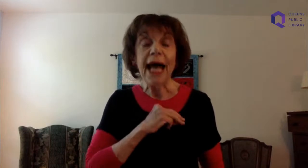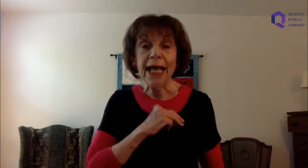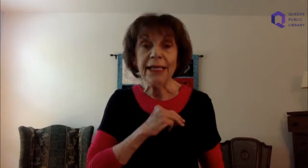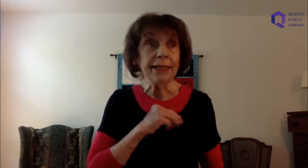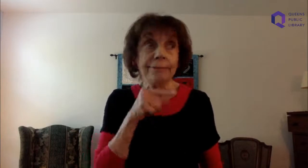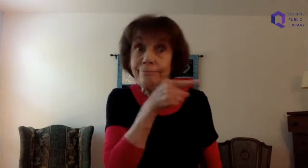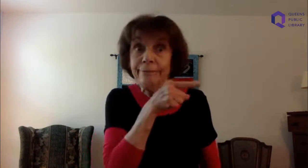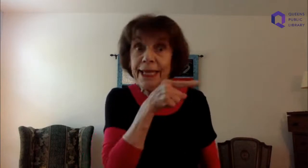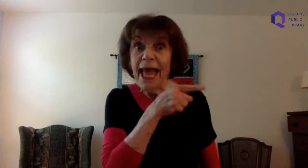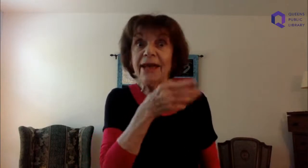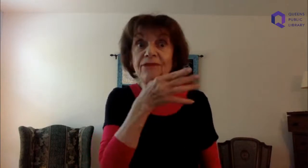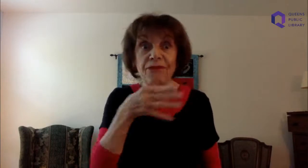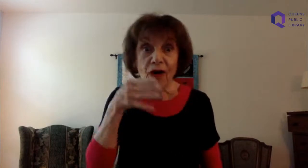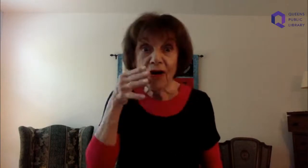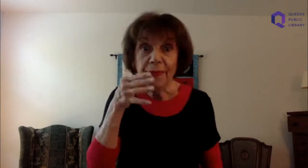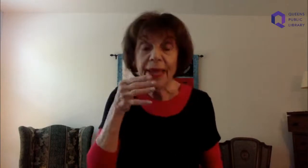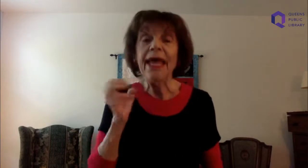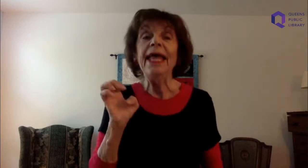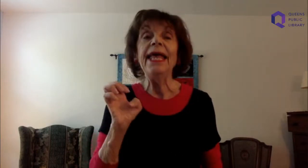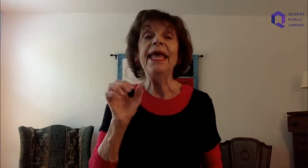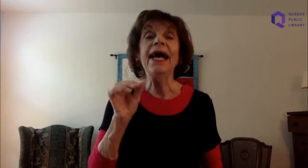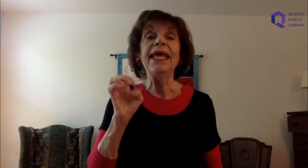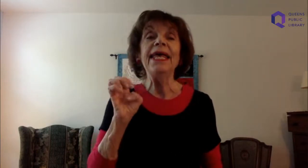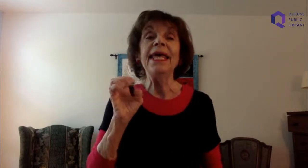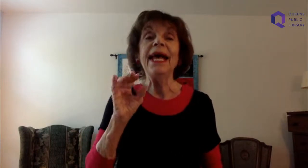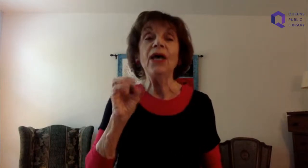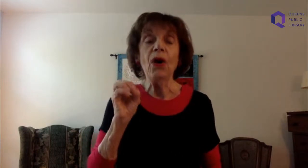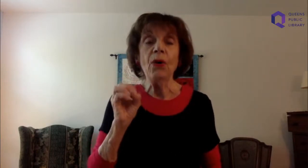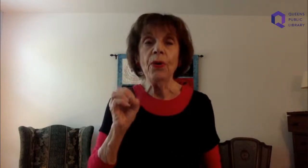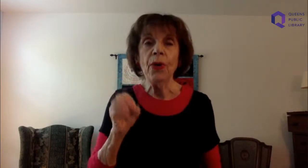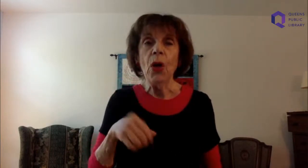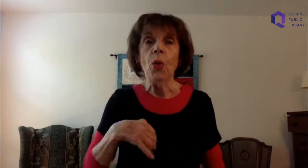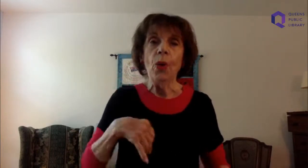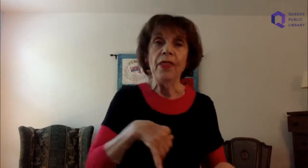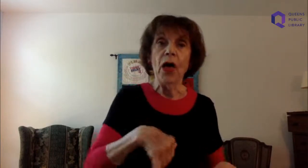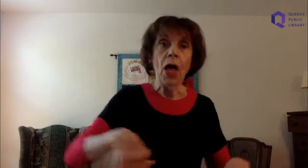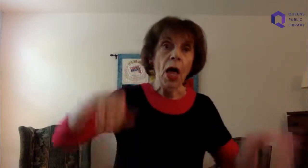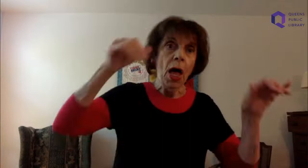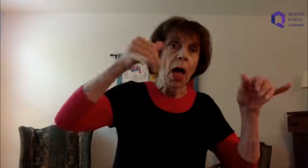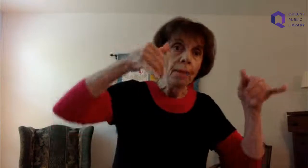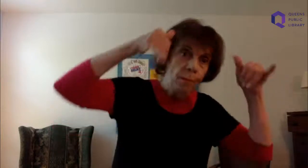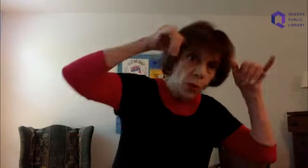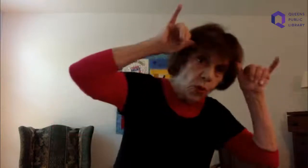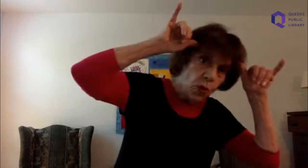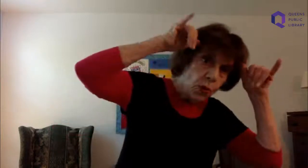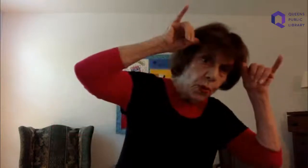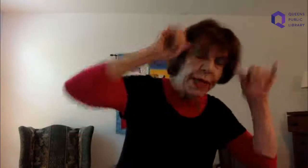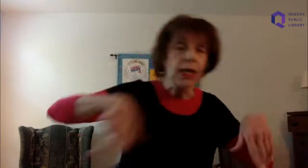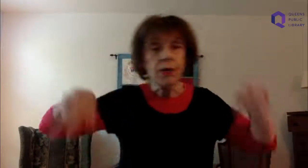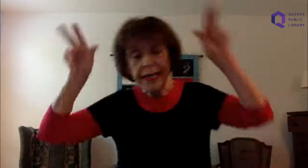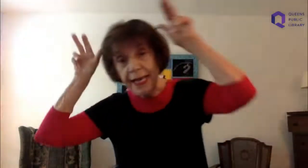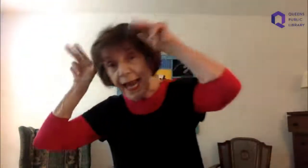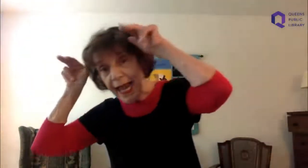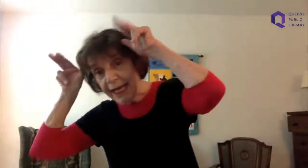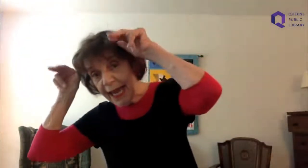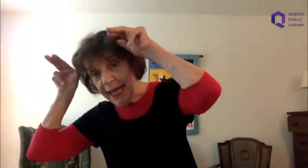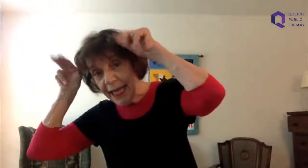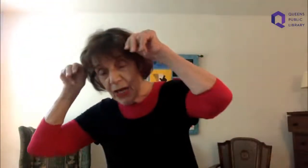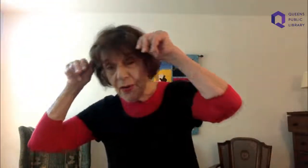McDonald, he had a farm. E-I-E-I-O. With a moo here and a nay nay here